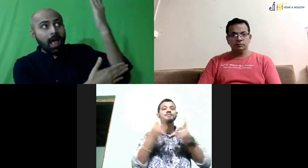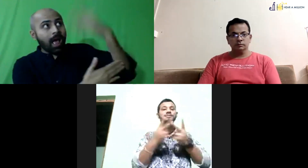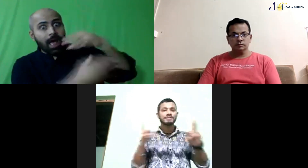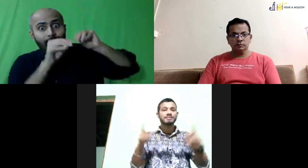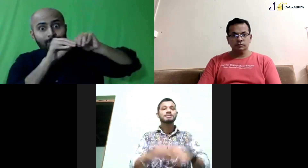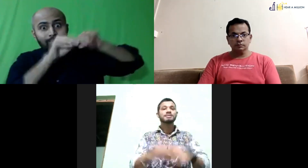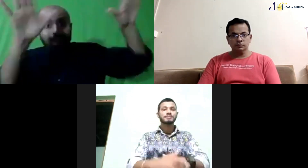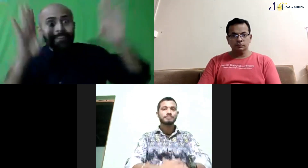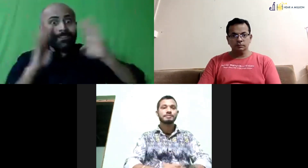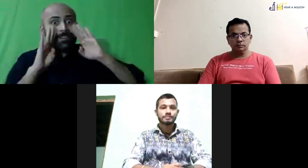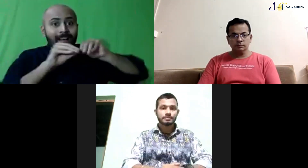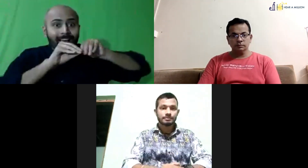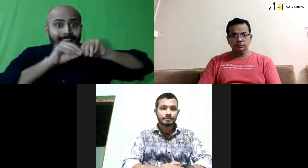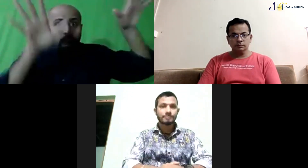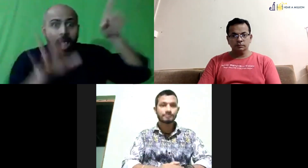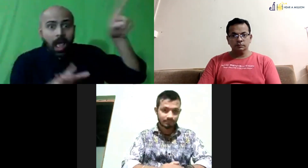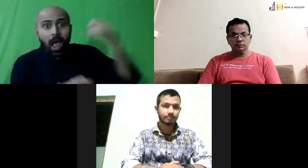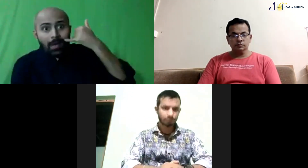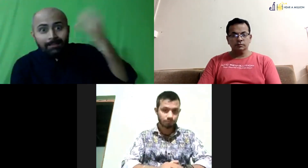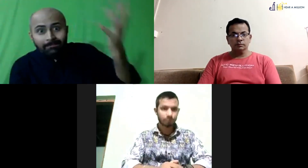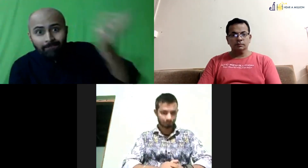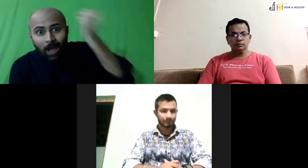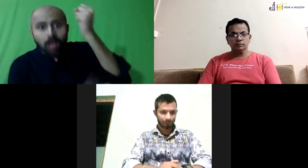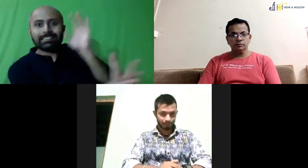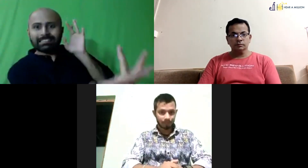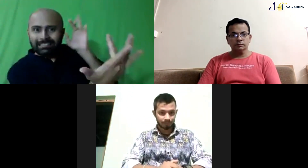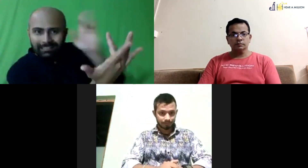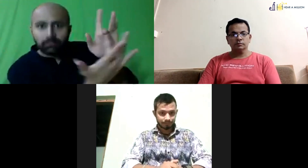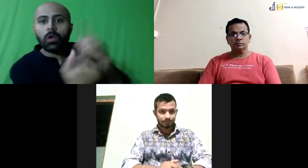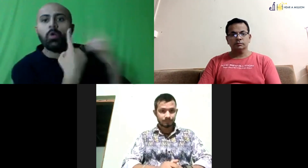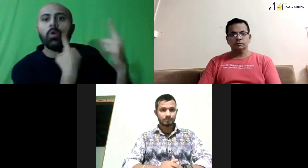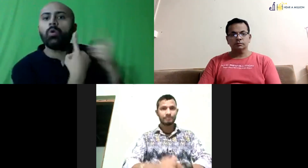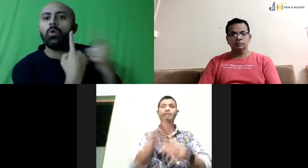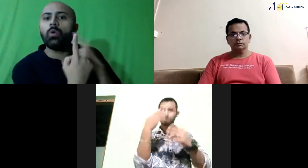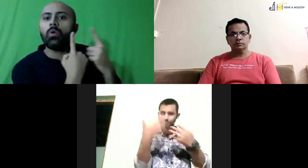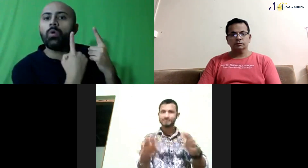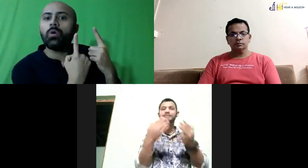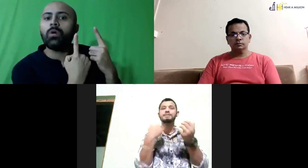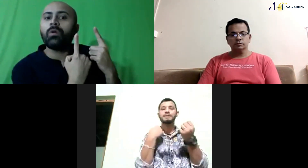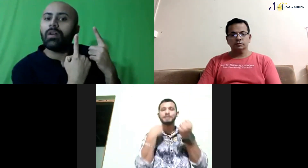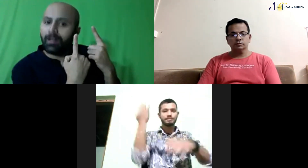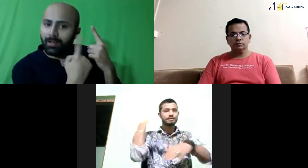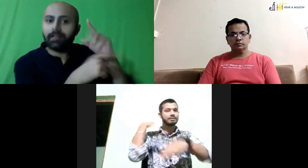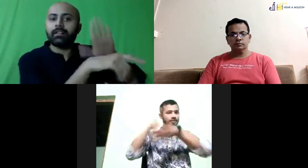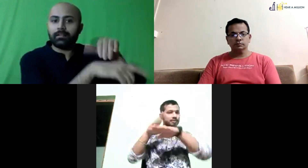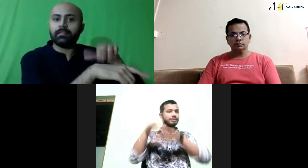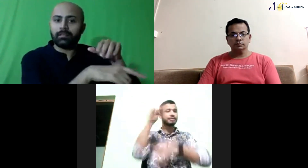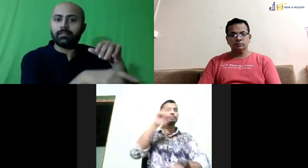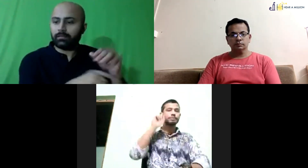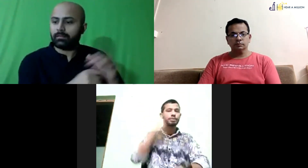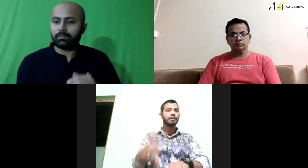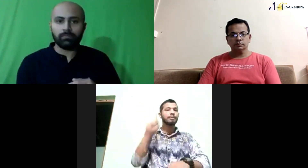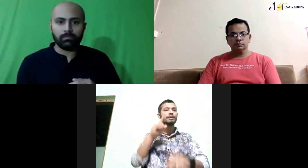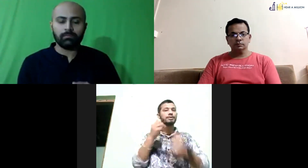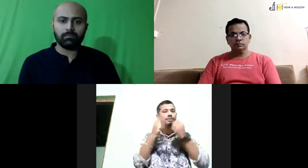in other states, so you have to see whenever they are spreading it across on the social media, you have to contact the association. I